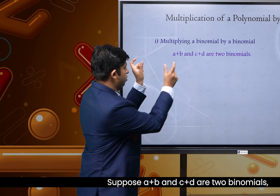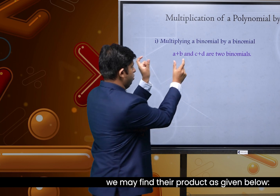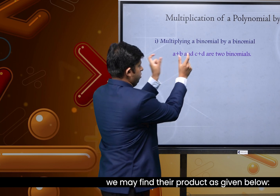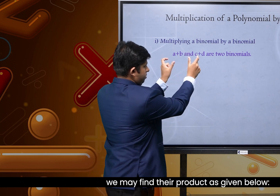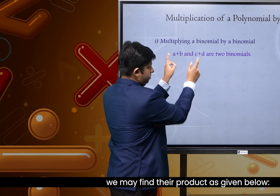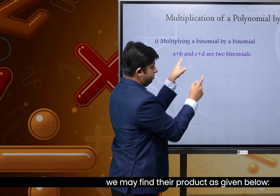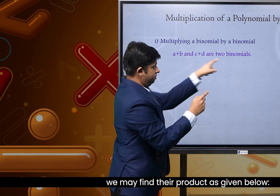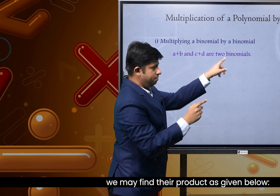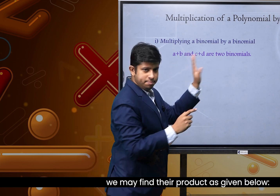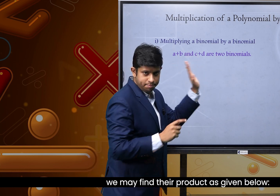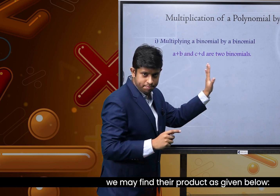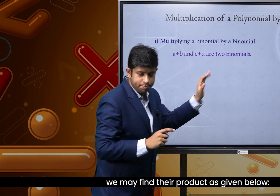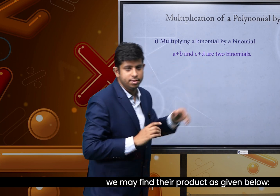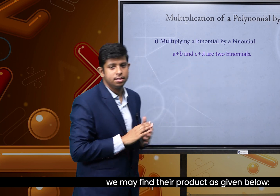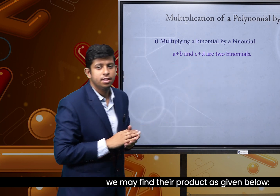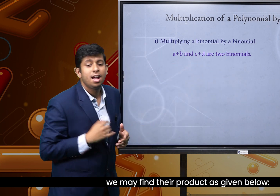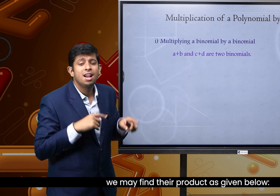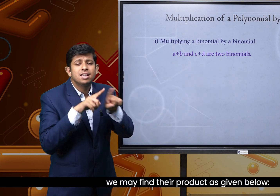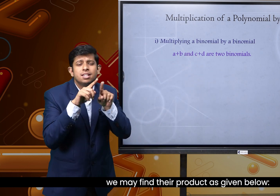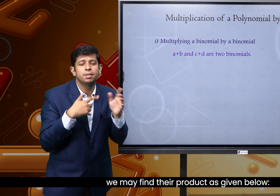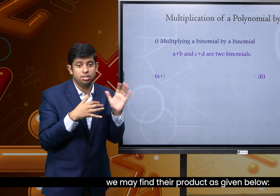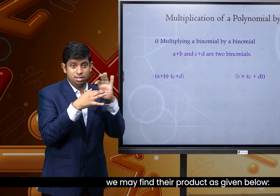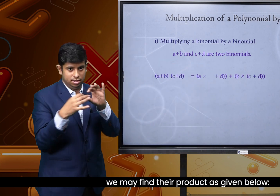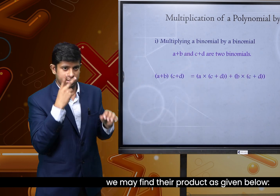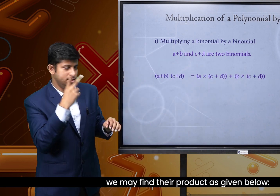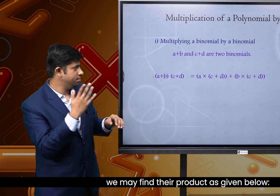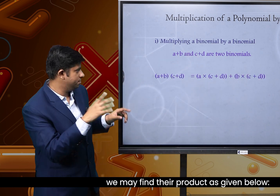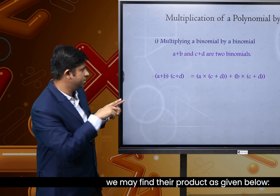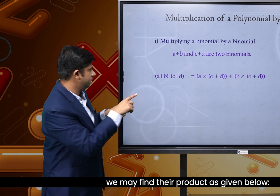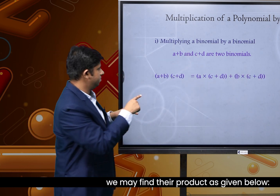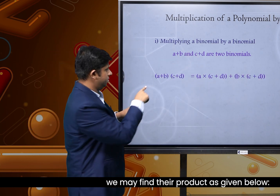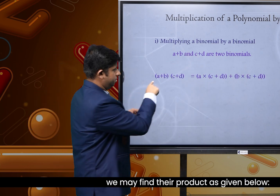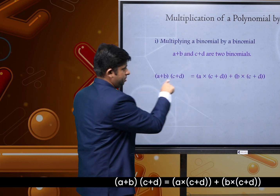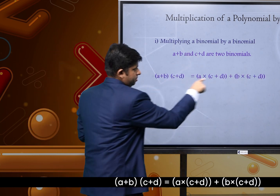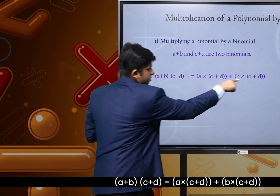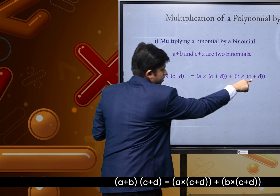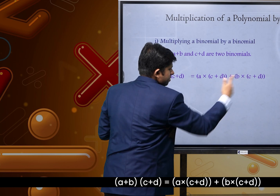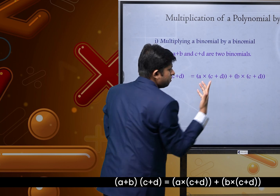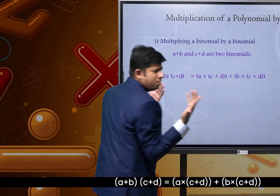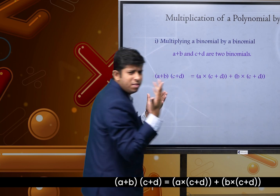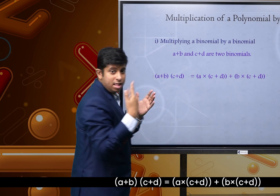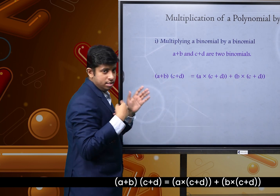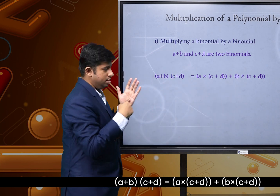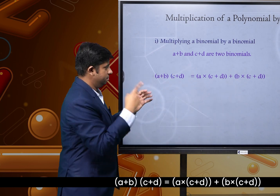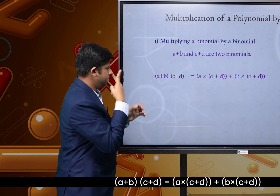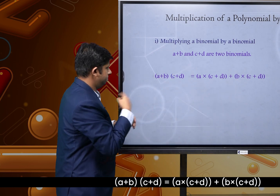We may find their product as given below. a plus b into c plus d is equal